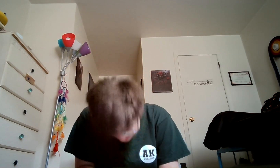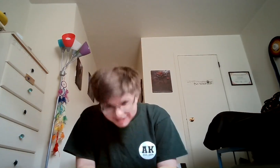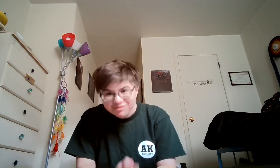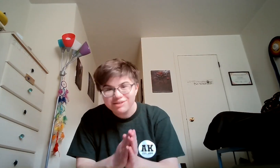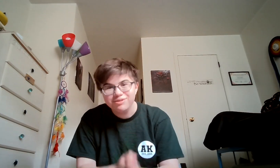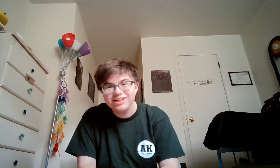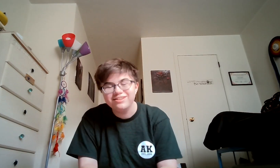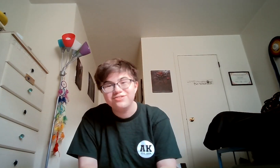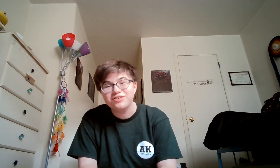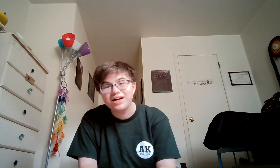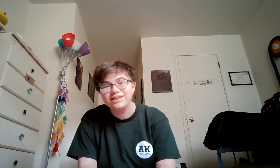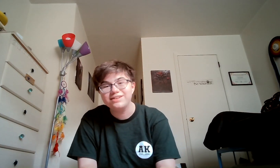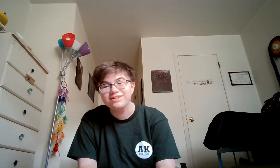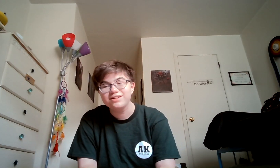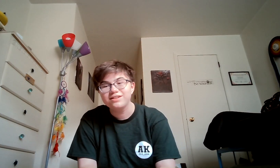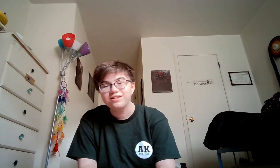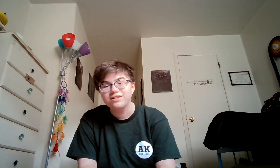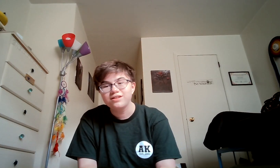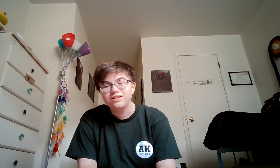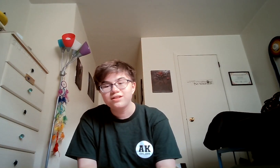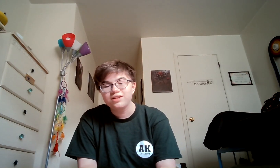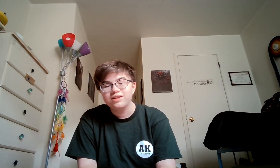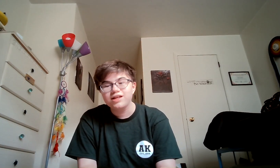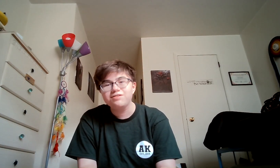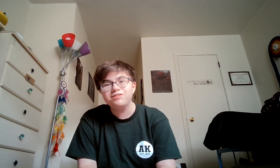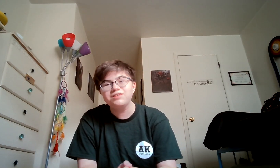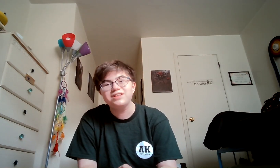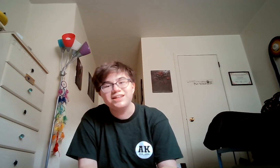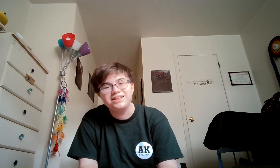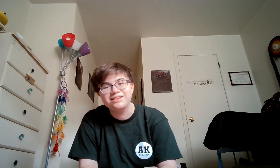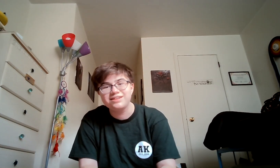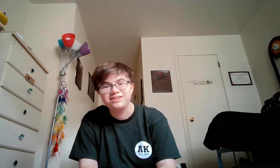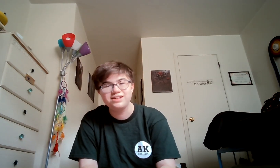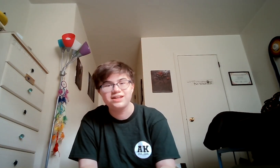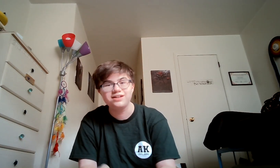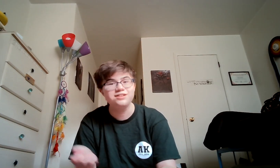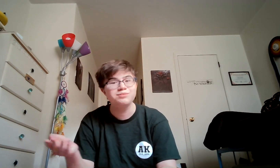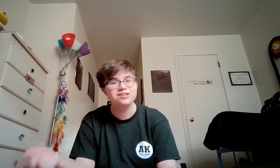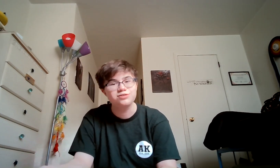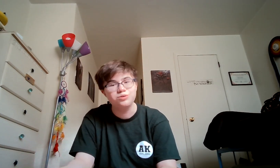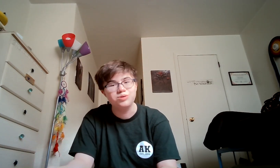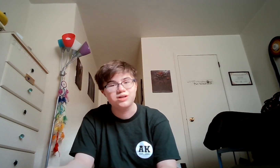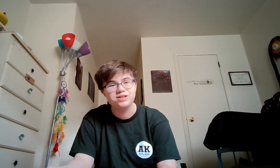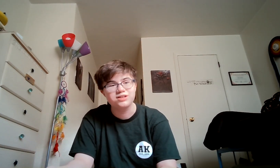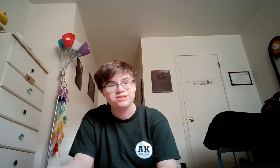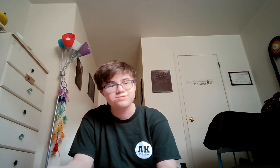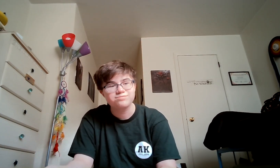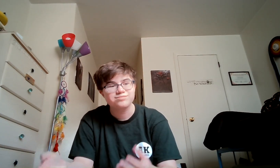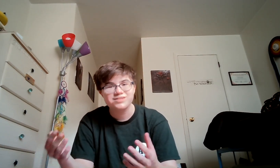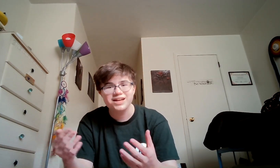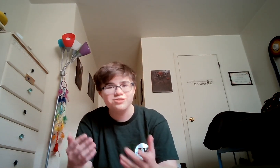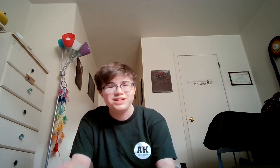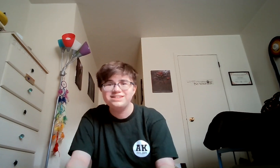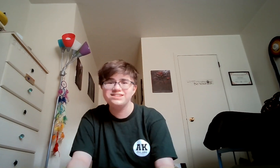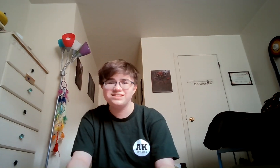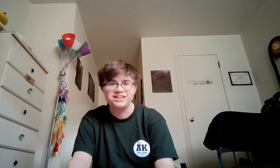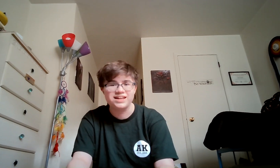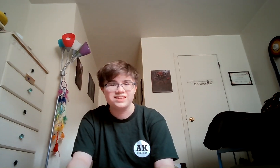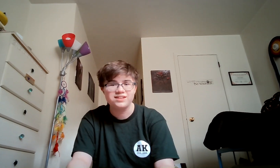My brain's fried. I haven't even done anything today. I did my schoolwork. That's what I did today.